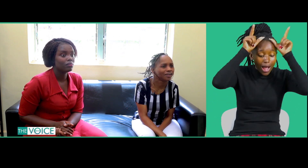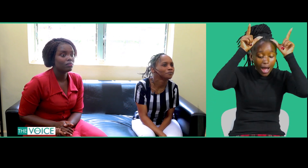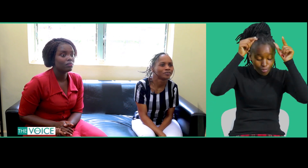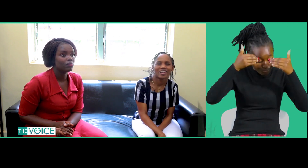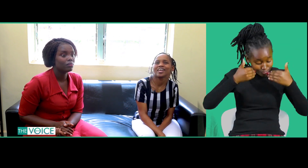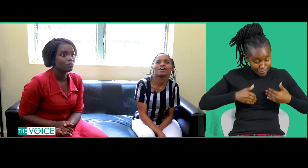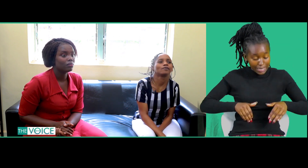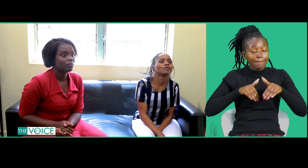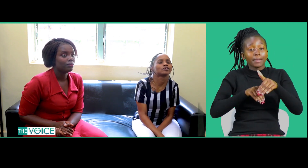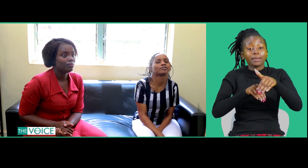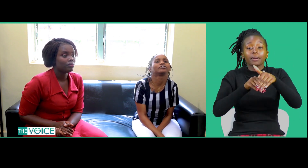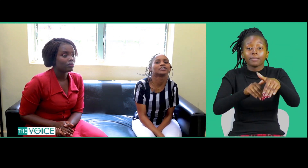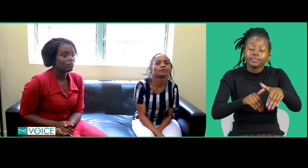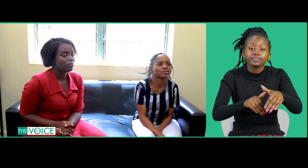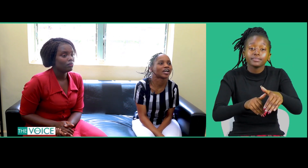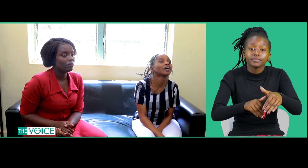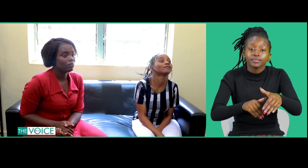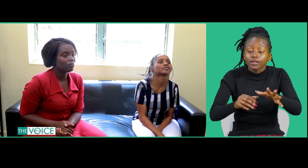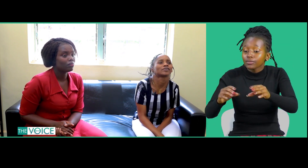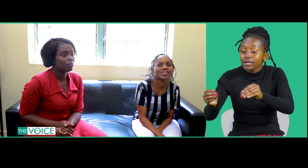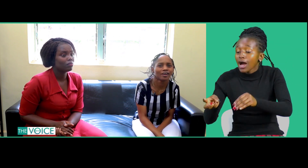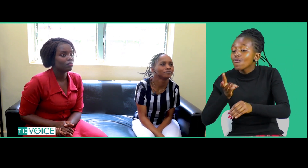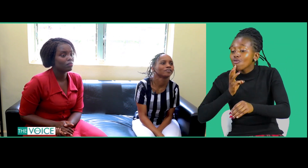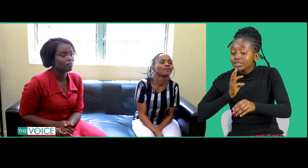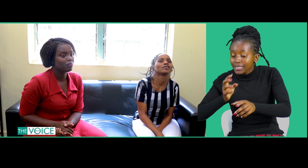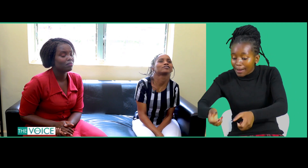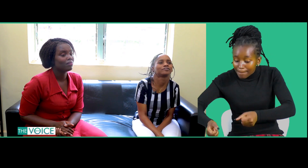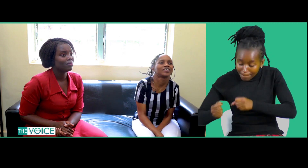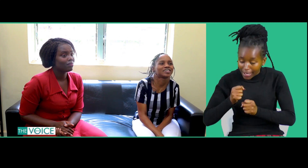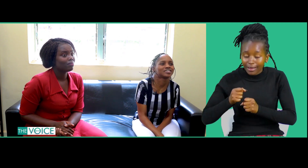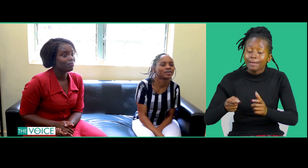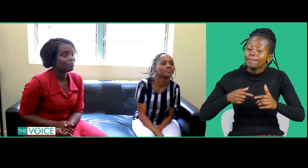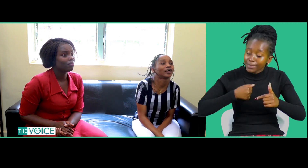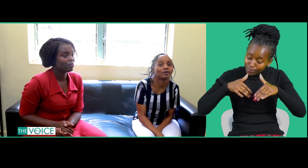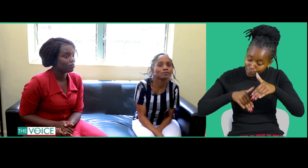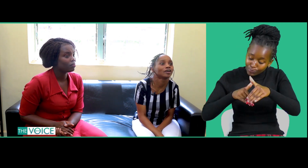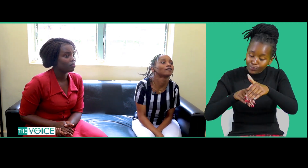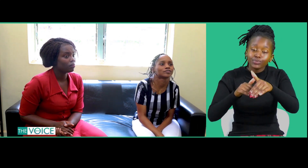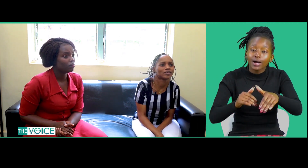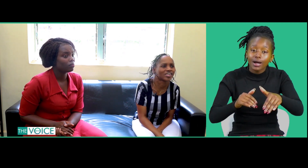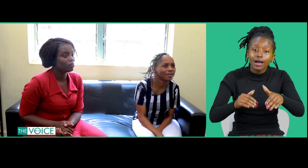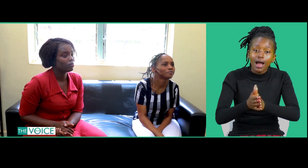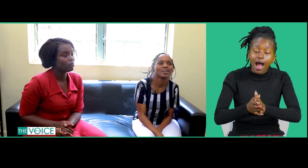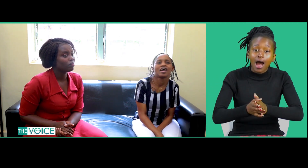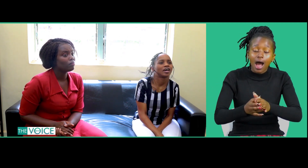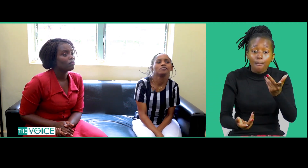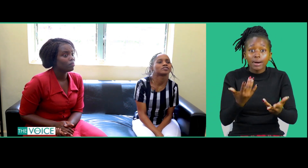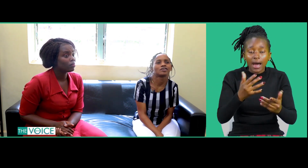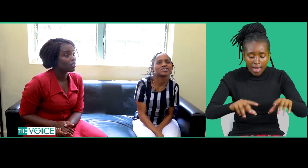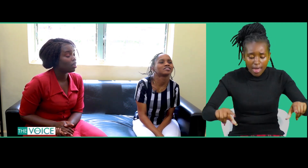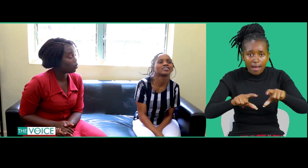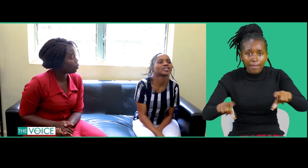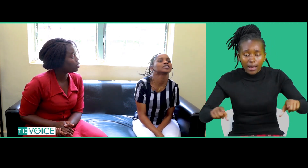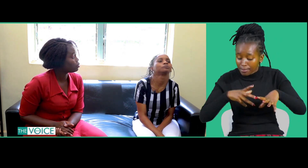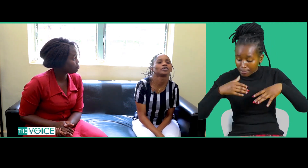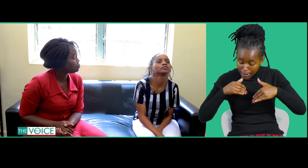with them. Going to fetch water, I was with them. Going to fetch firewood, I was with them. I was